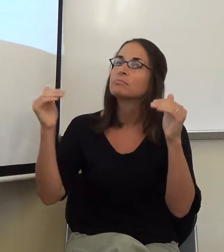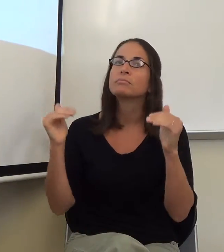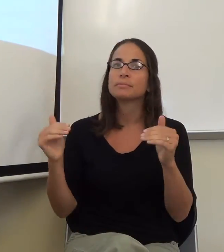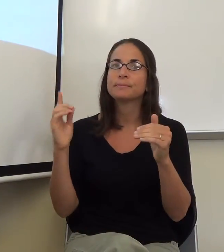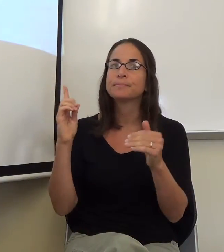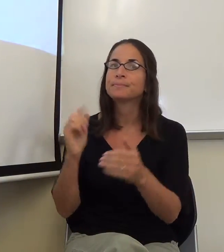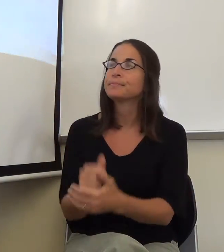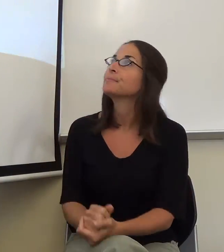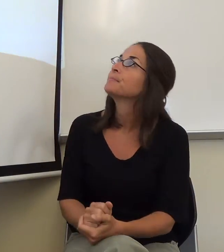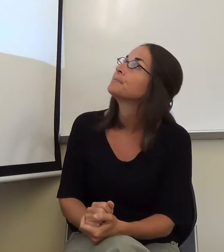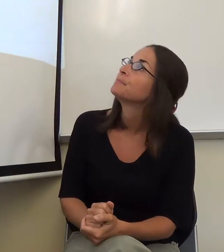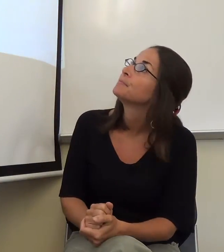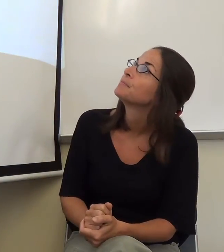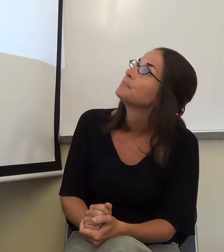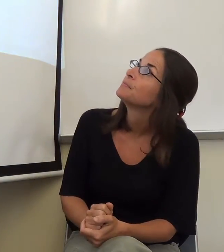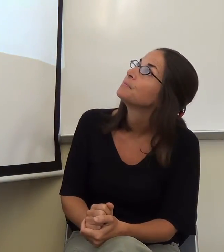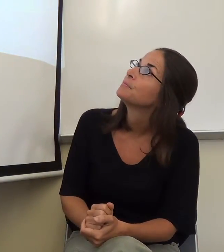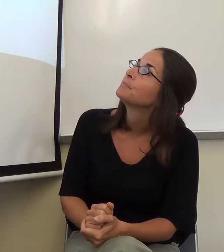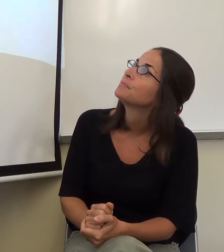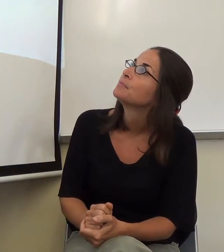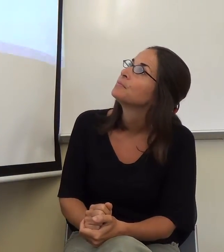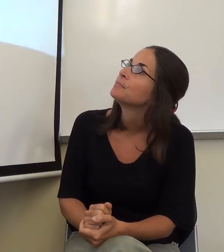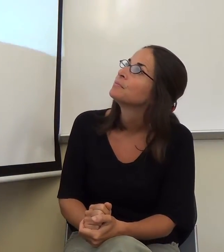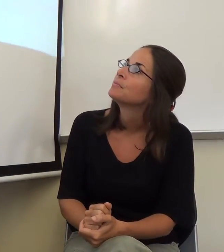one. Okay, whoops, I don't need to do this.